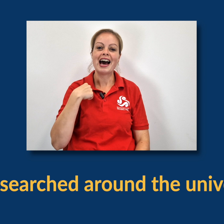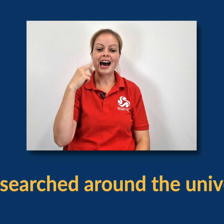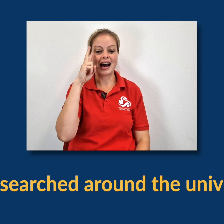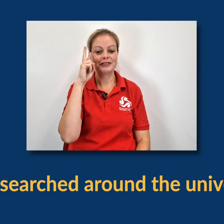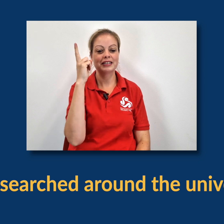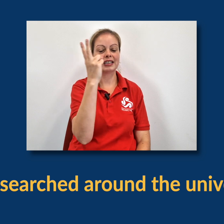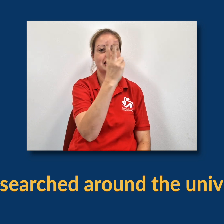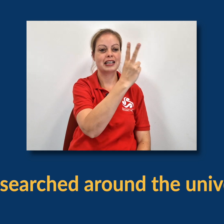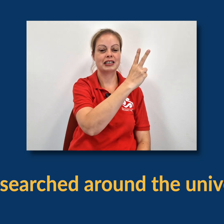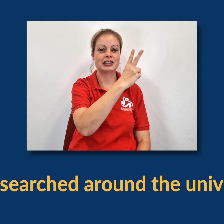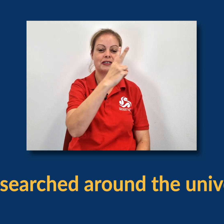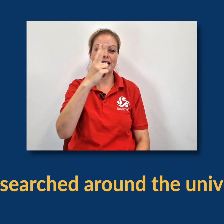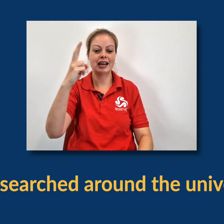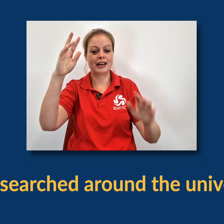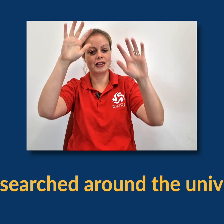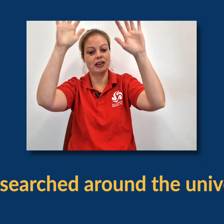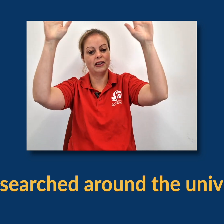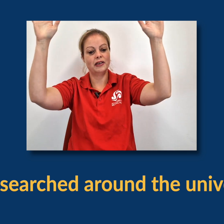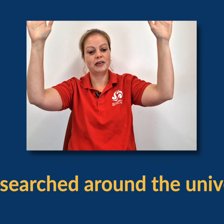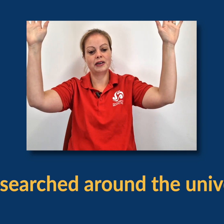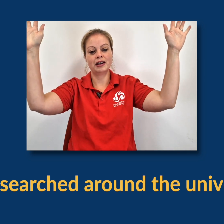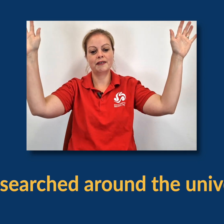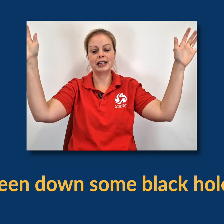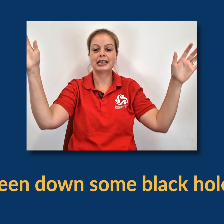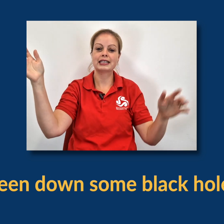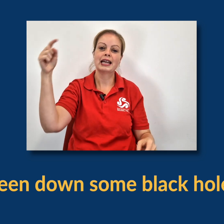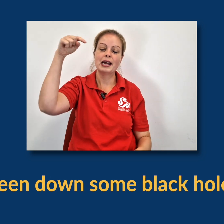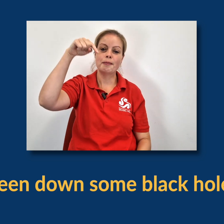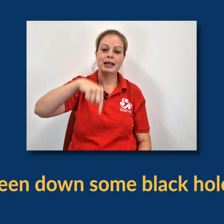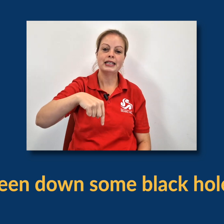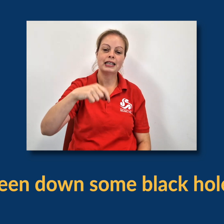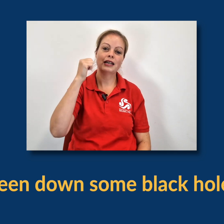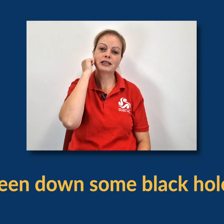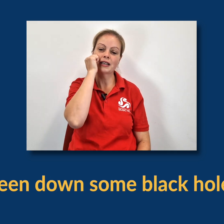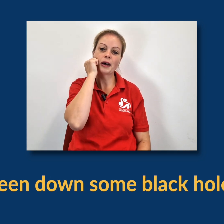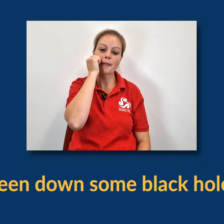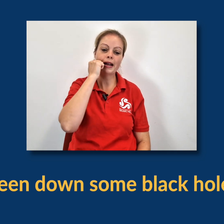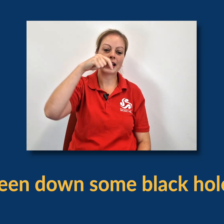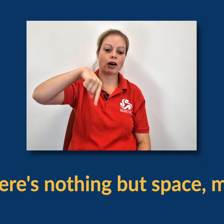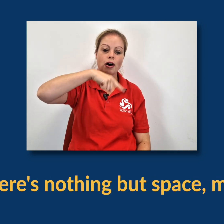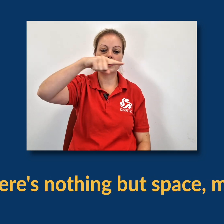I searched around the universe, been down some black hole.